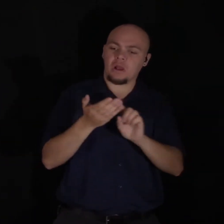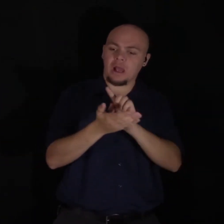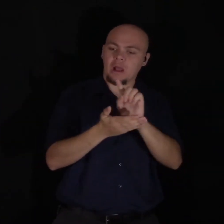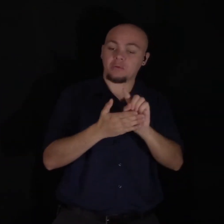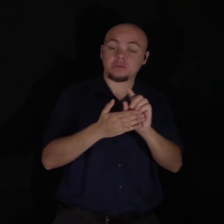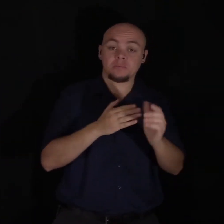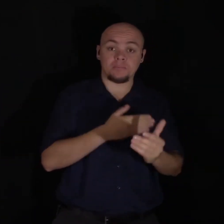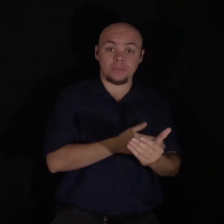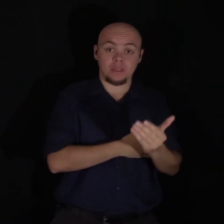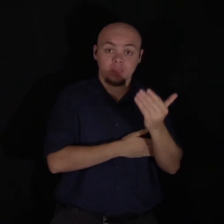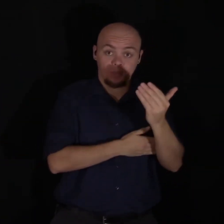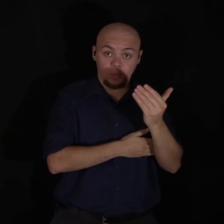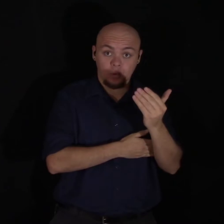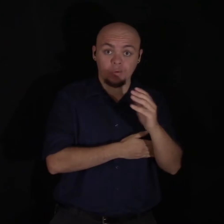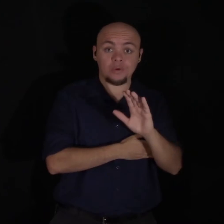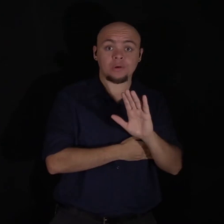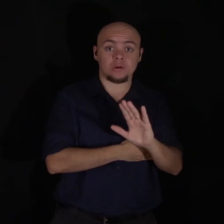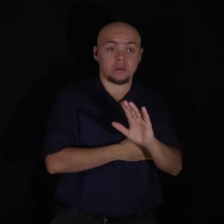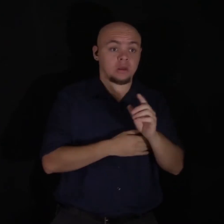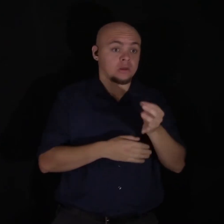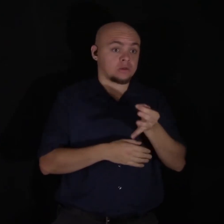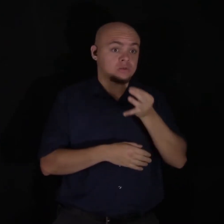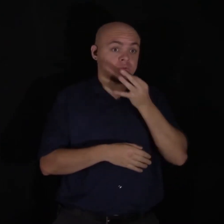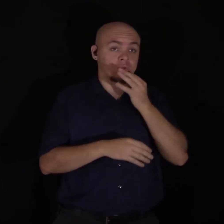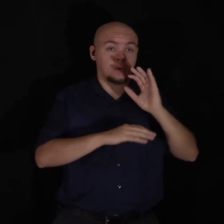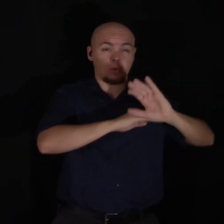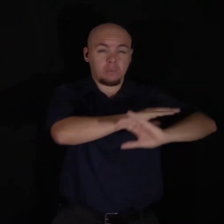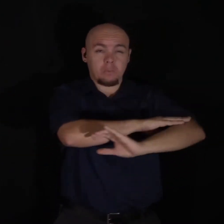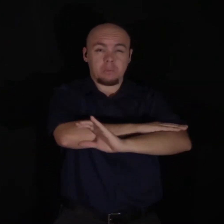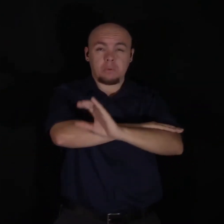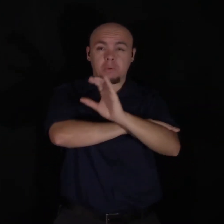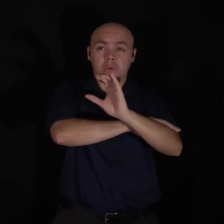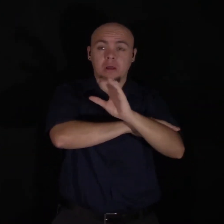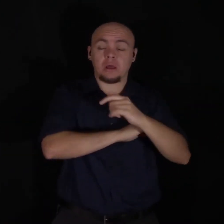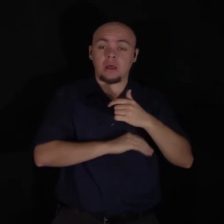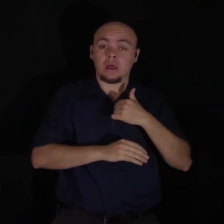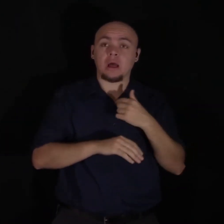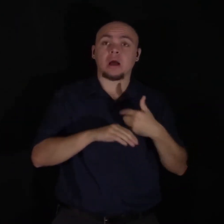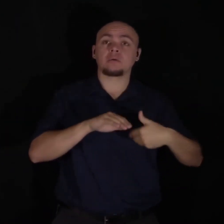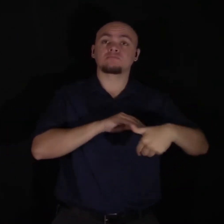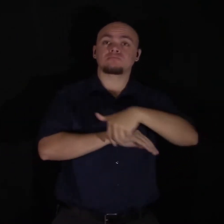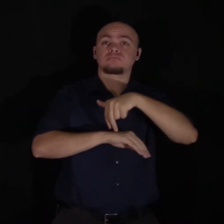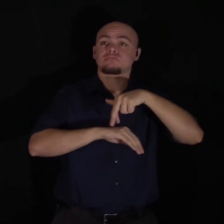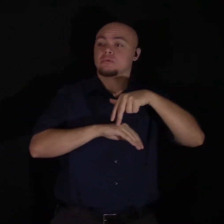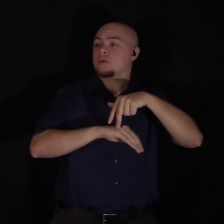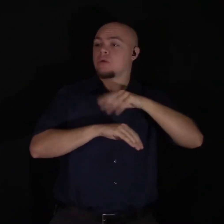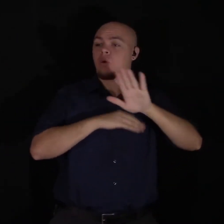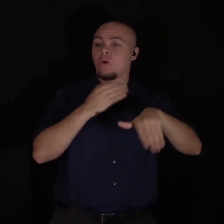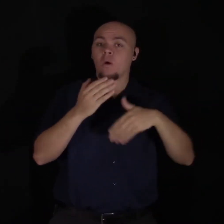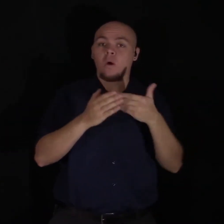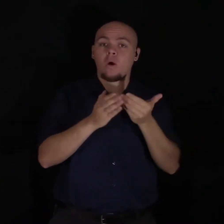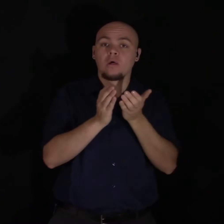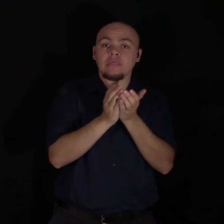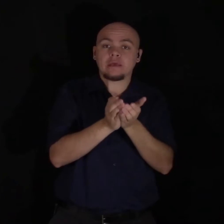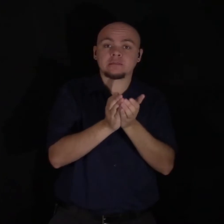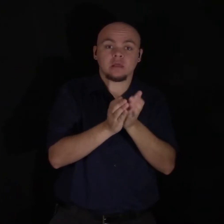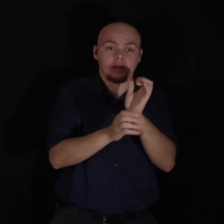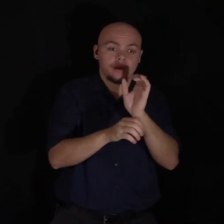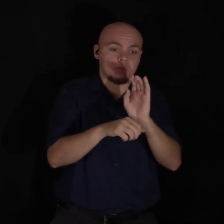morning, however, as soon as it was light, I went upon deck and found all the sailors busy on one side of the